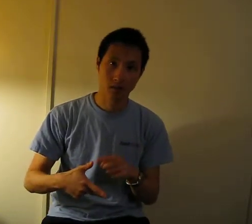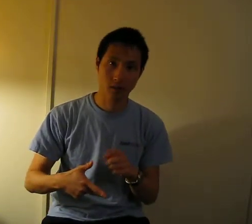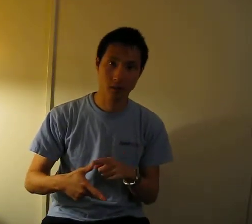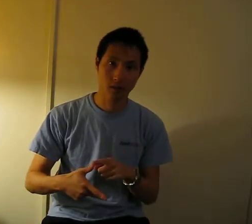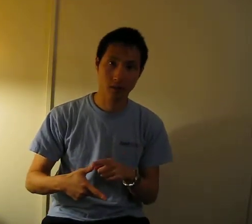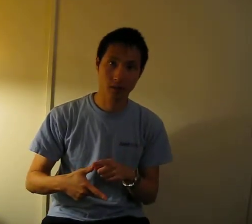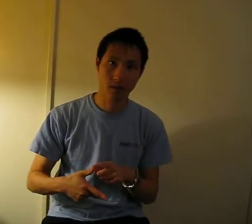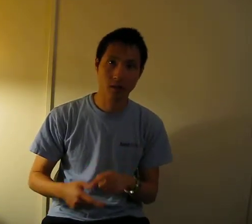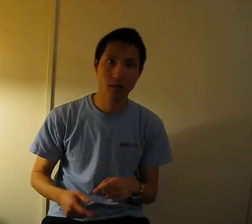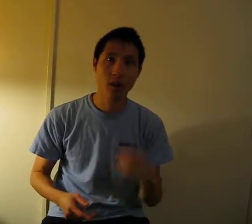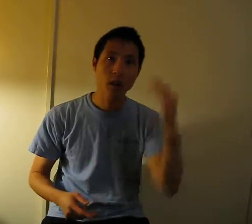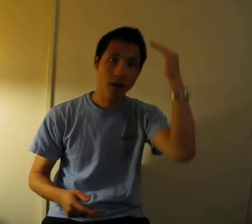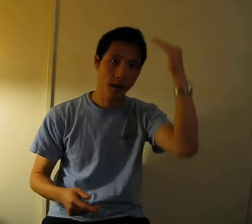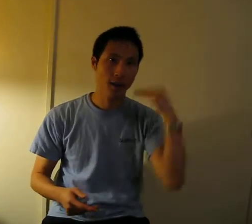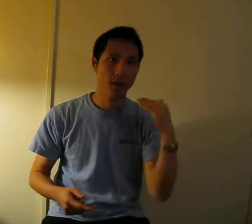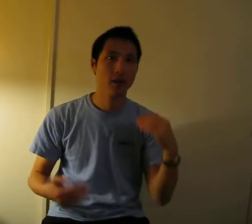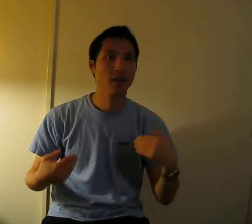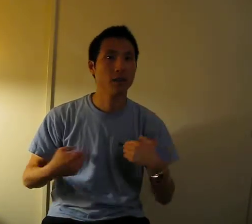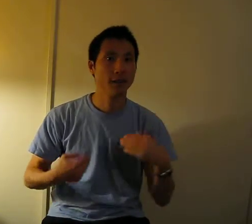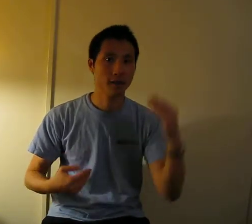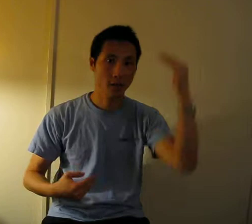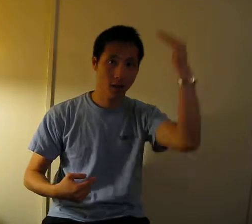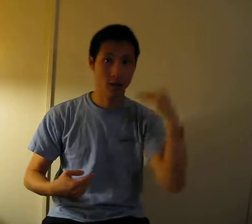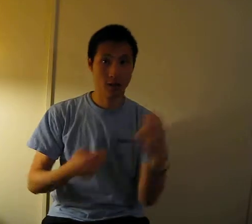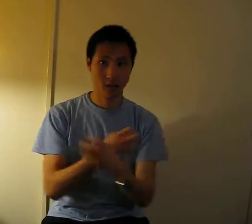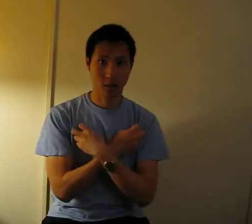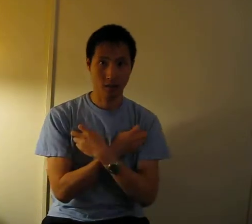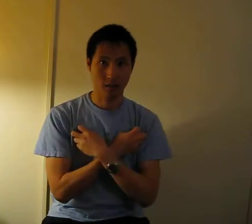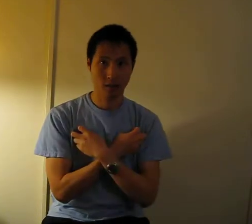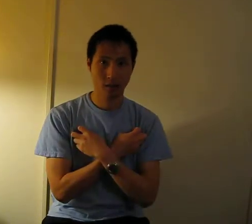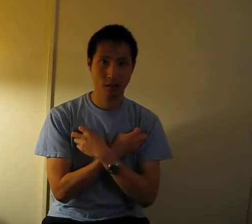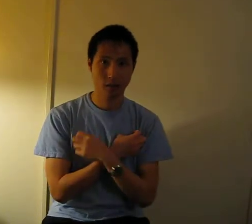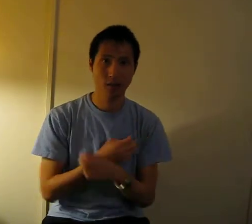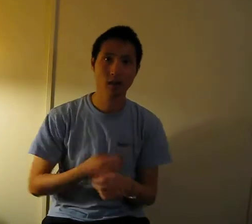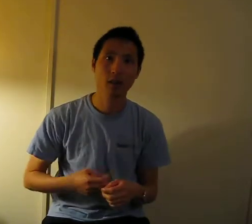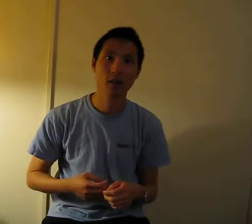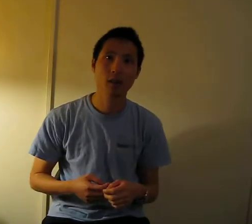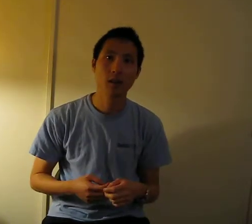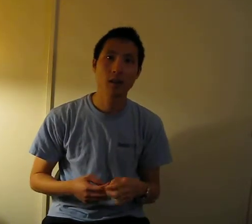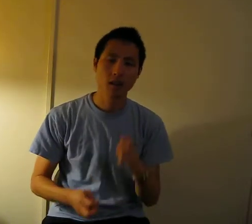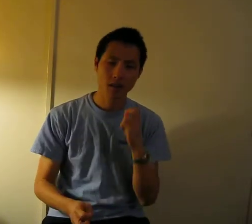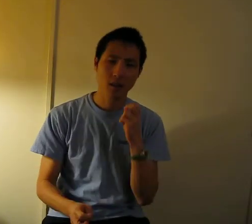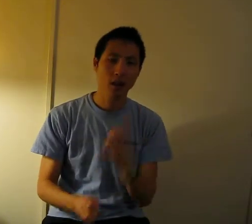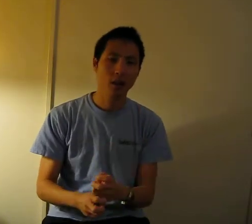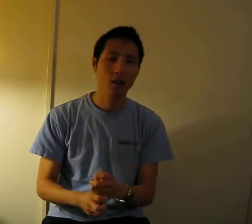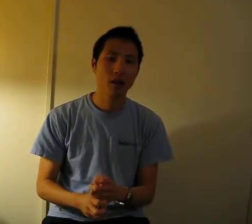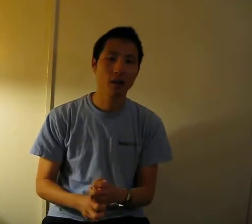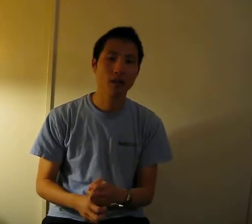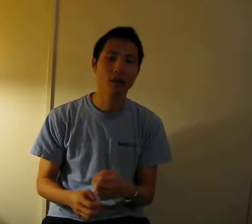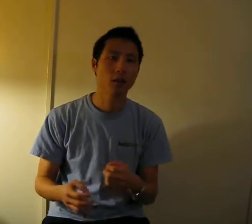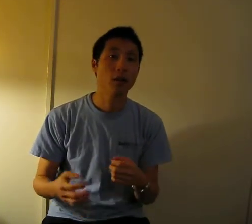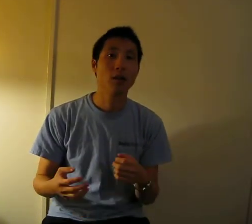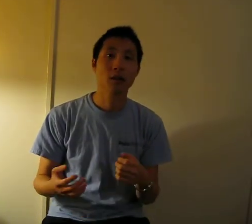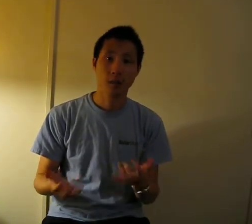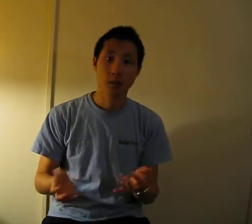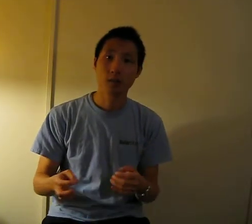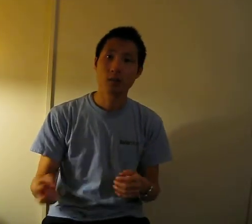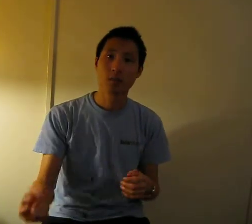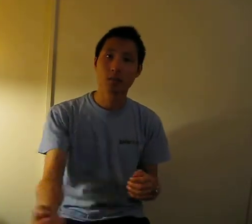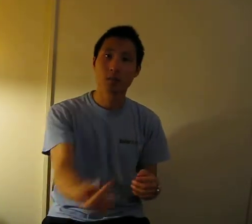First reason, your head has a skull, and the skull is pretty hard. And